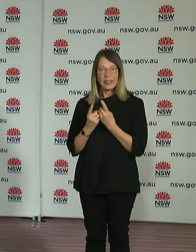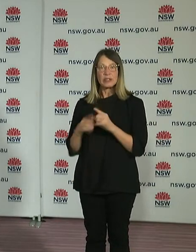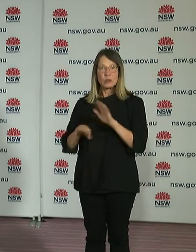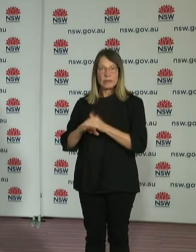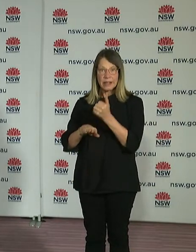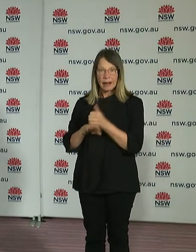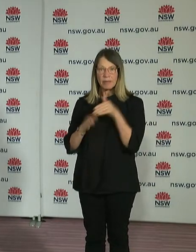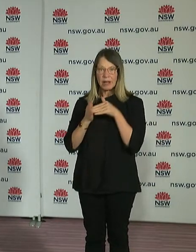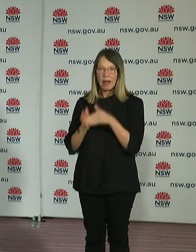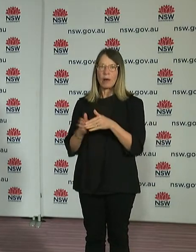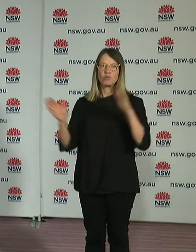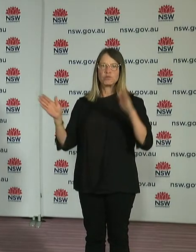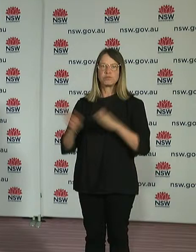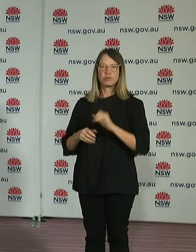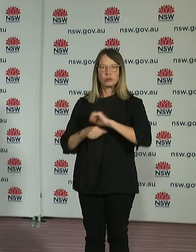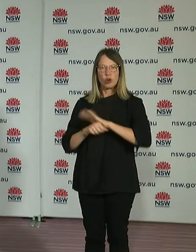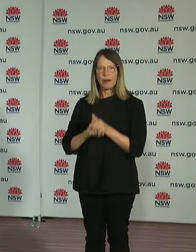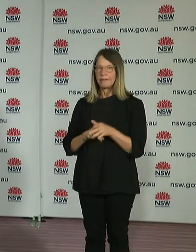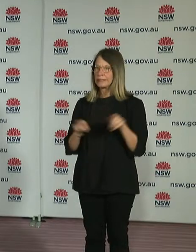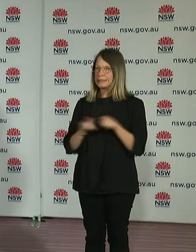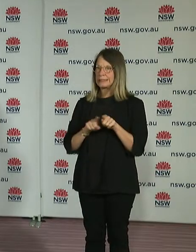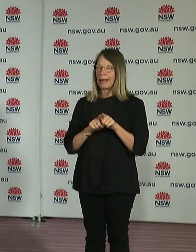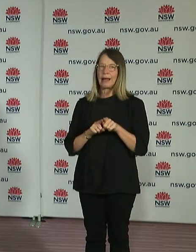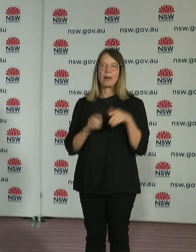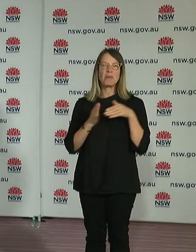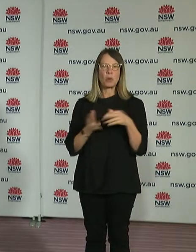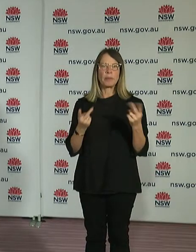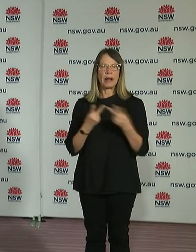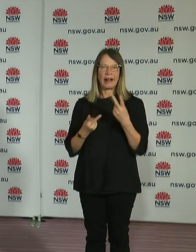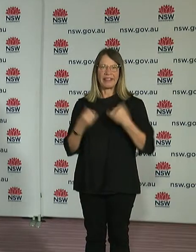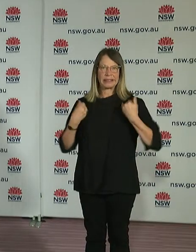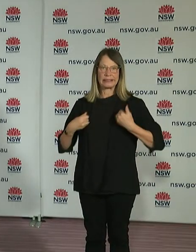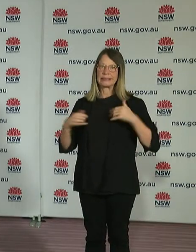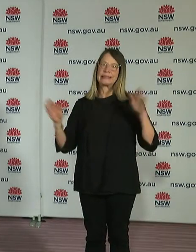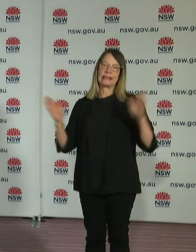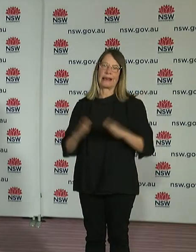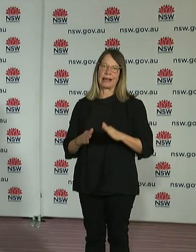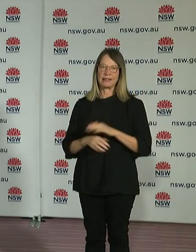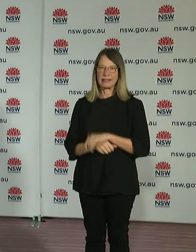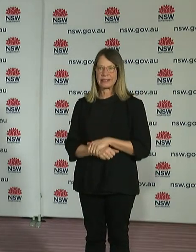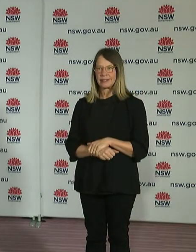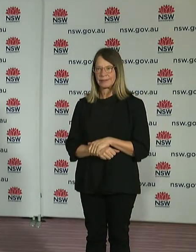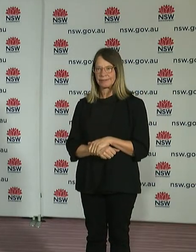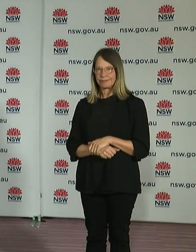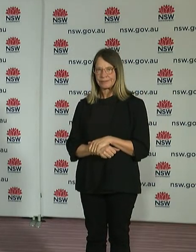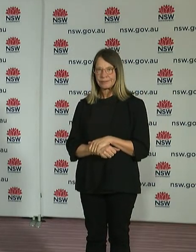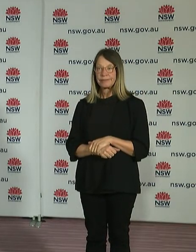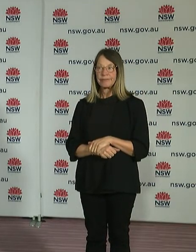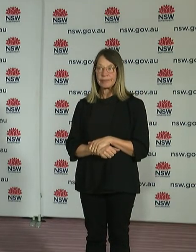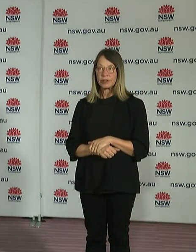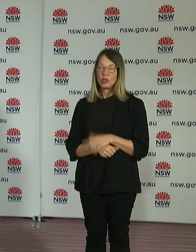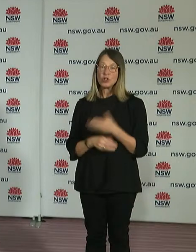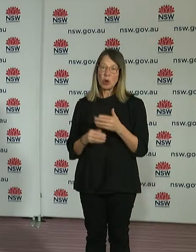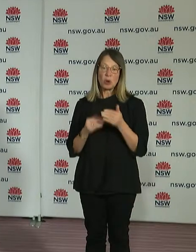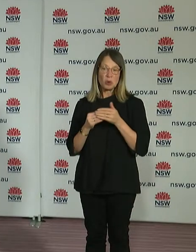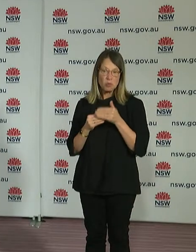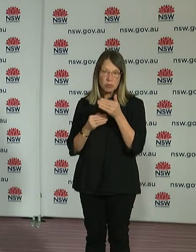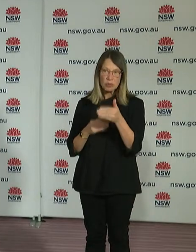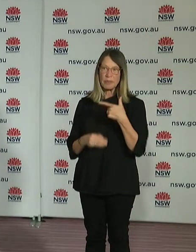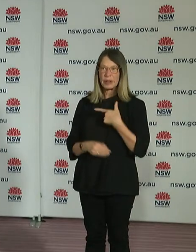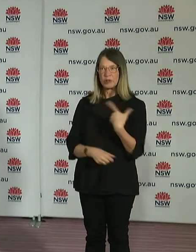this state where we mitigate the consequences of COVID through vaccination.